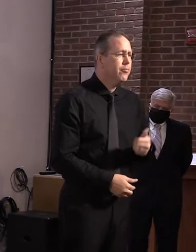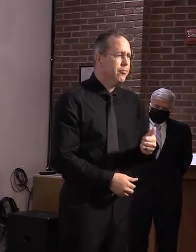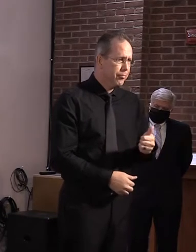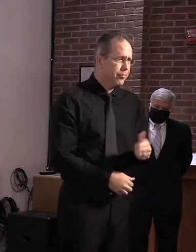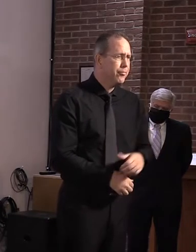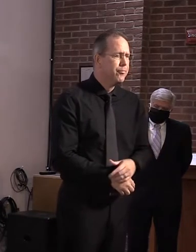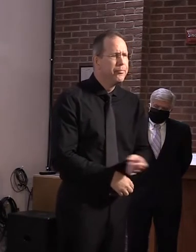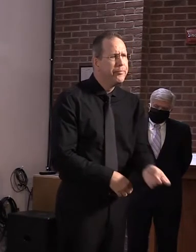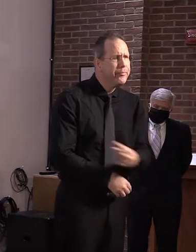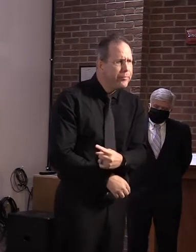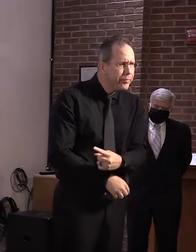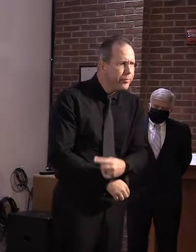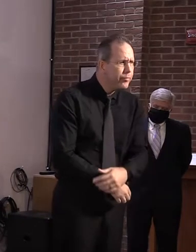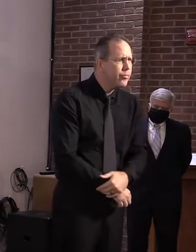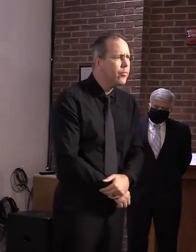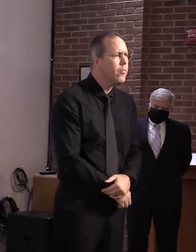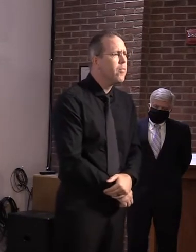grants.